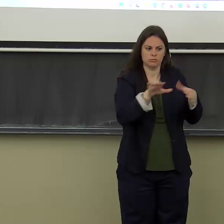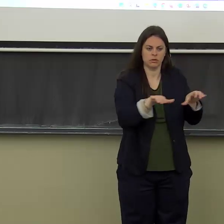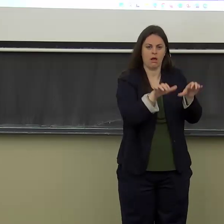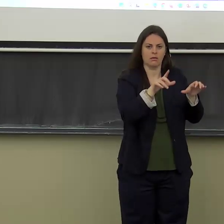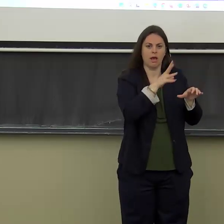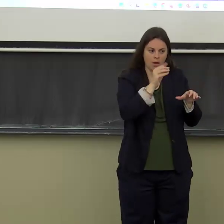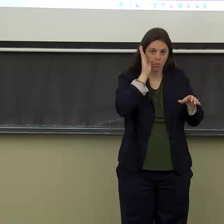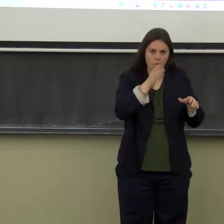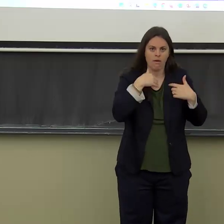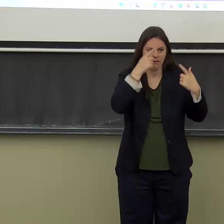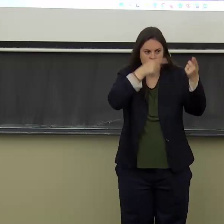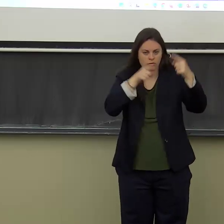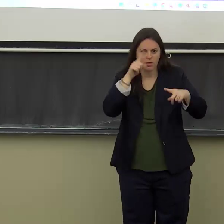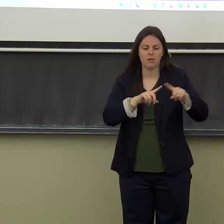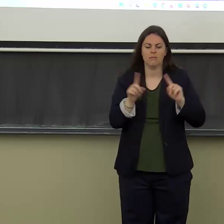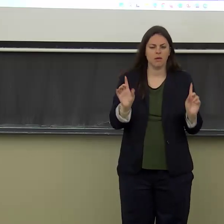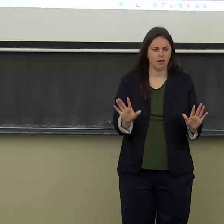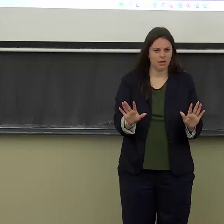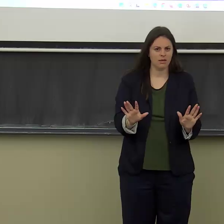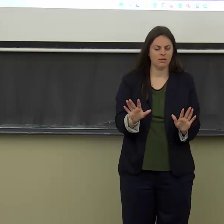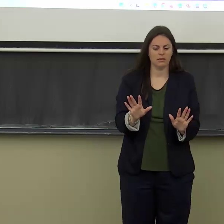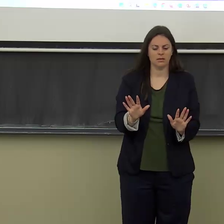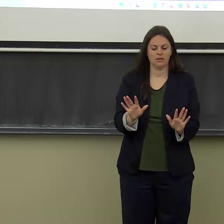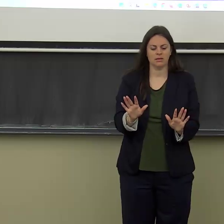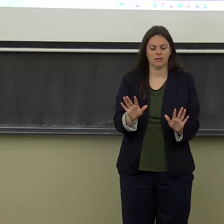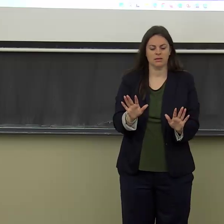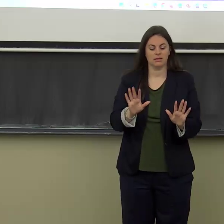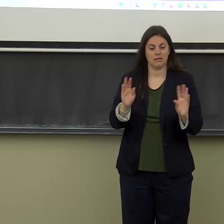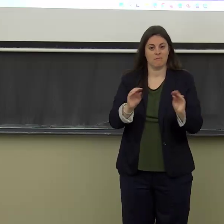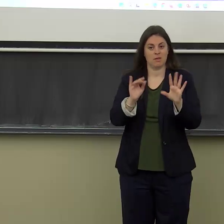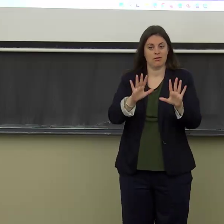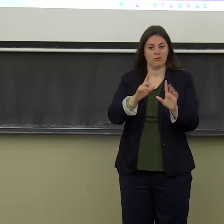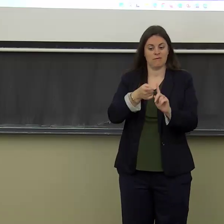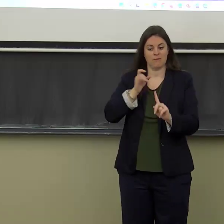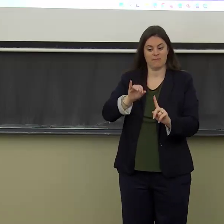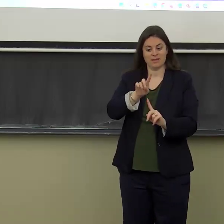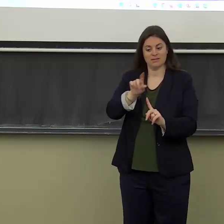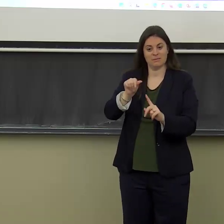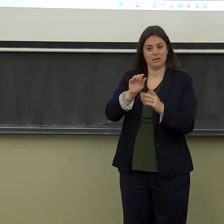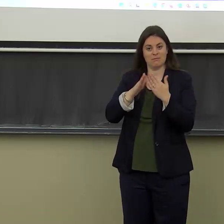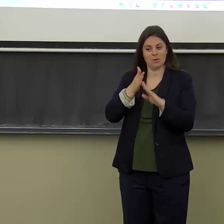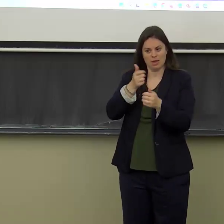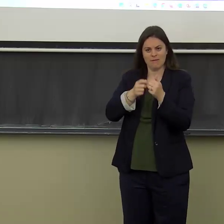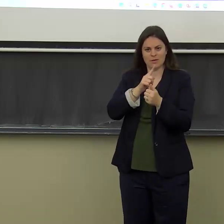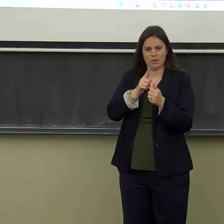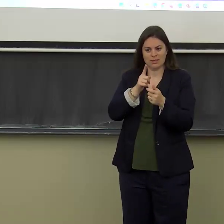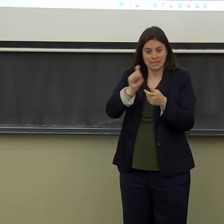the miracle of there being a disability community is that everybody needs something different, and